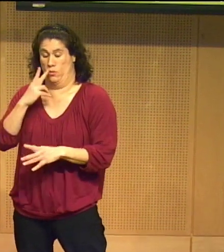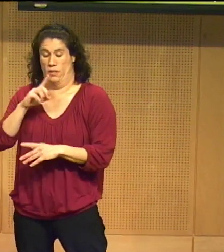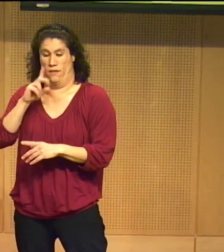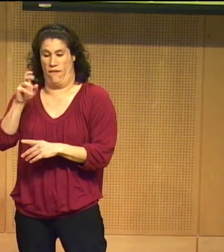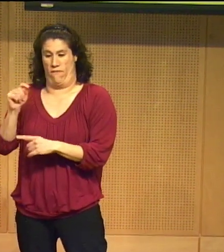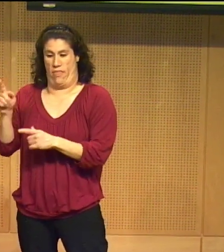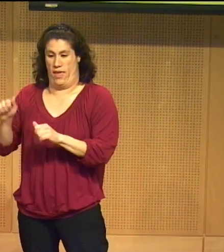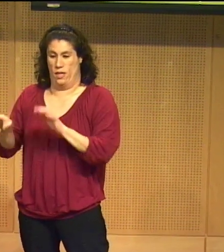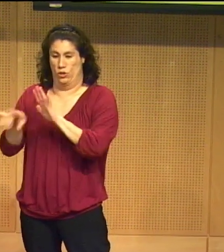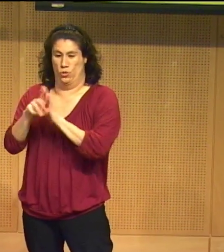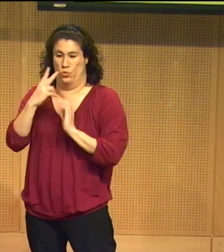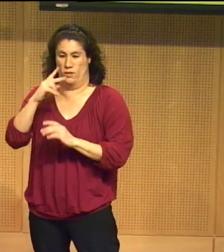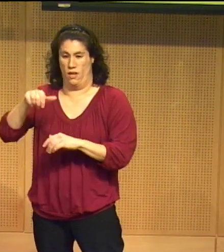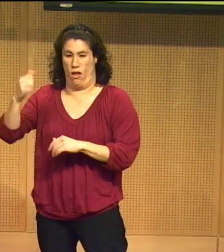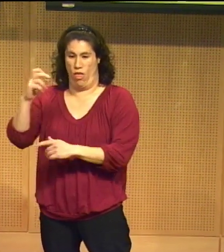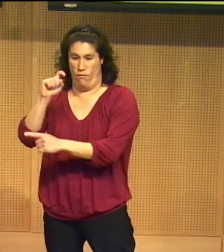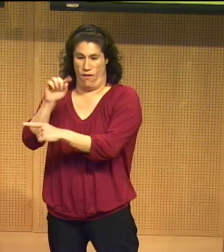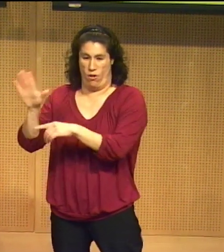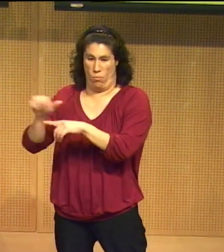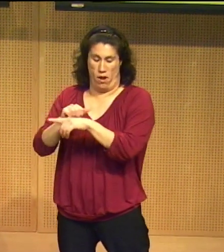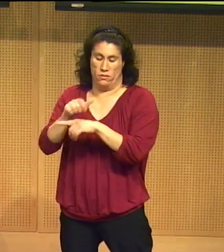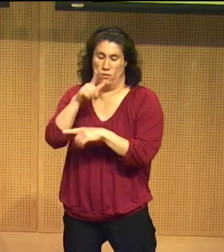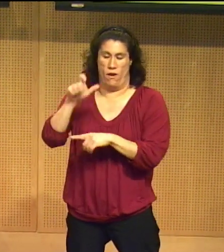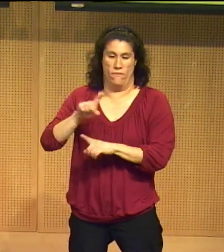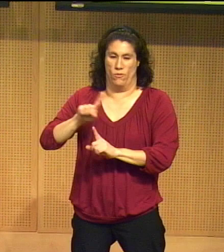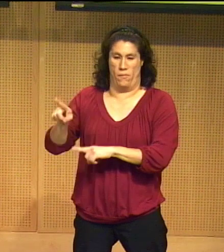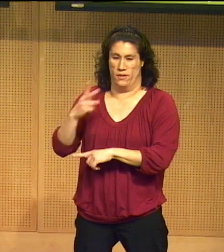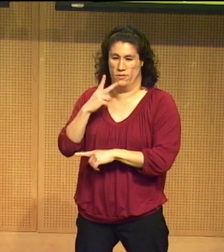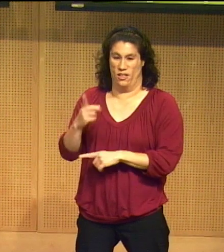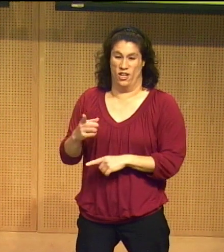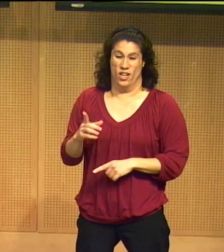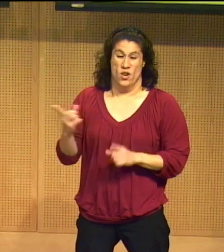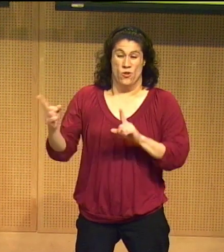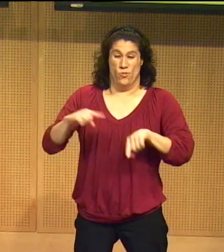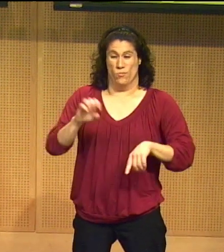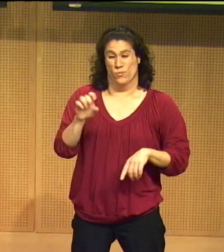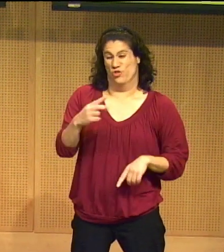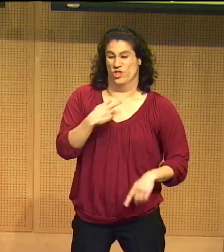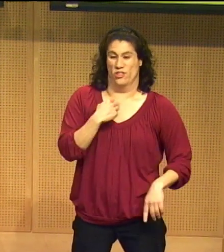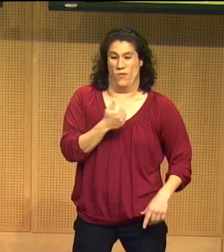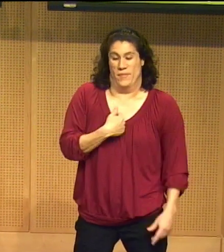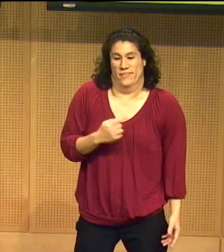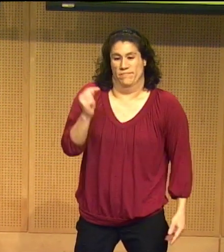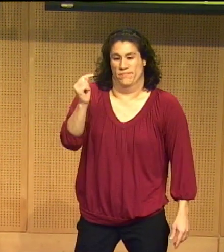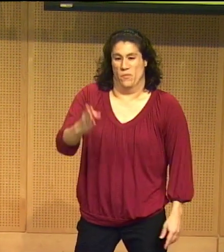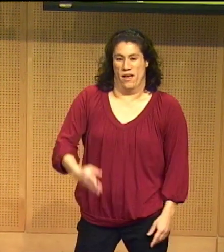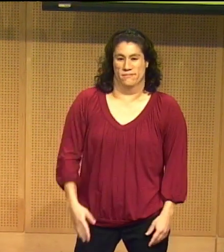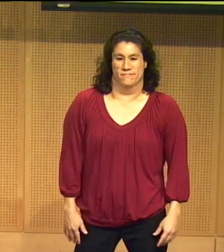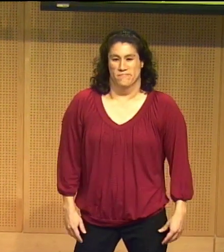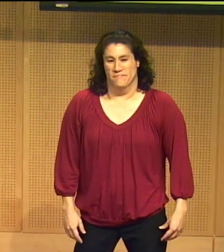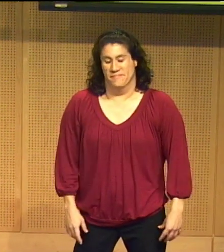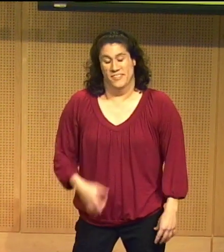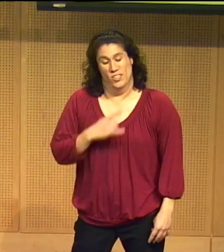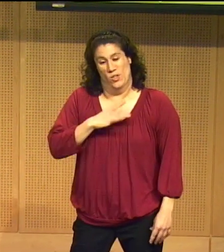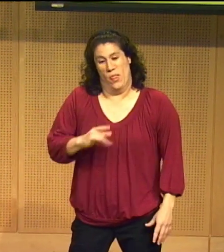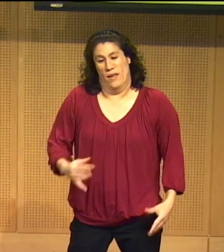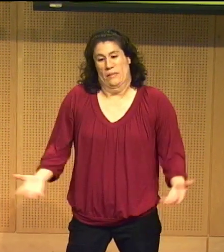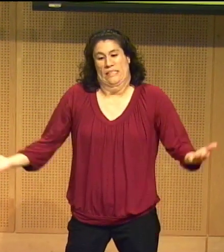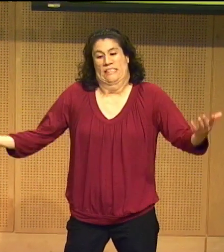I do think it's a little bit different for us because they can choose another vet if they want in the practice, but when they come to the emergency services, they're stuck with me. They don't